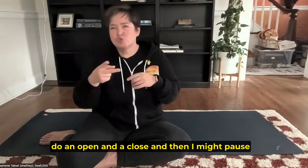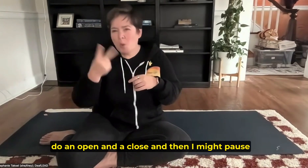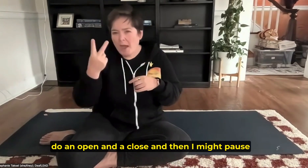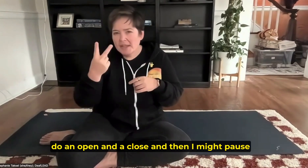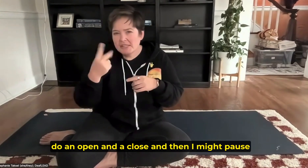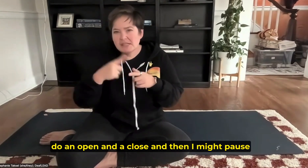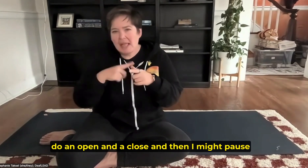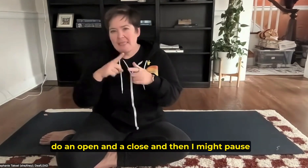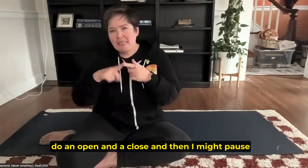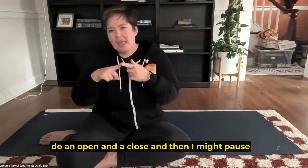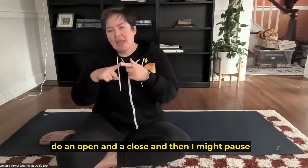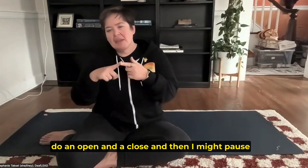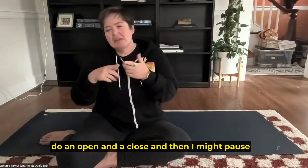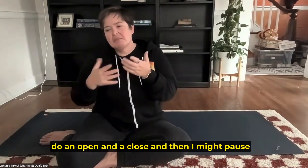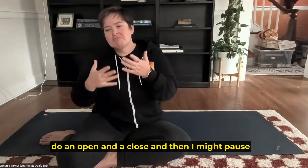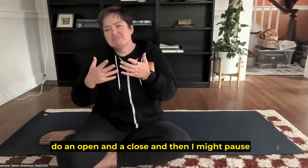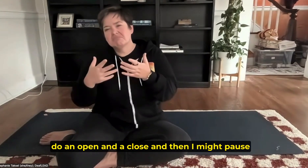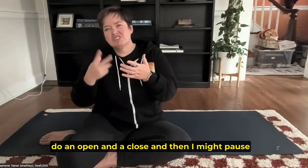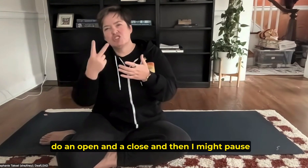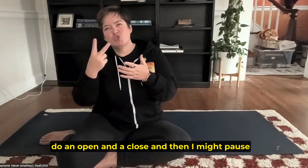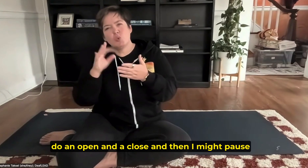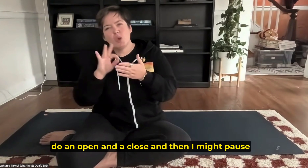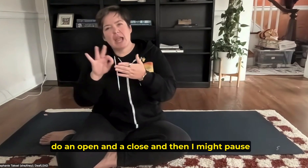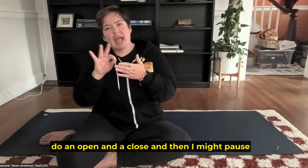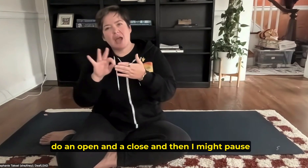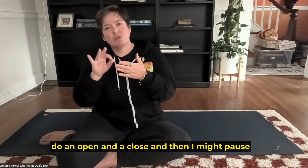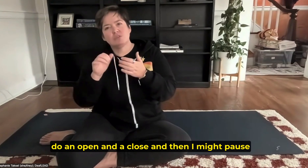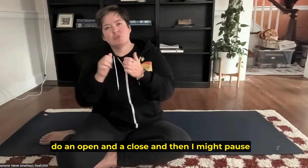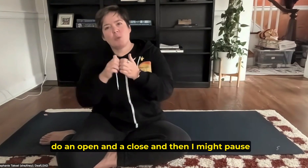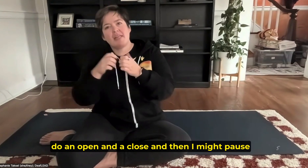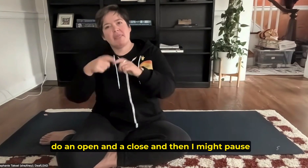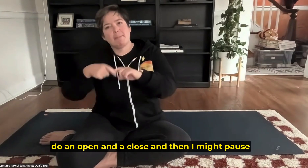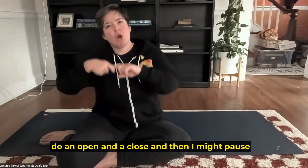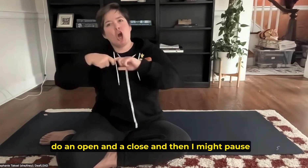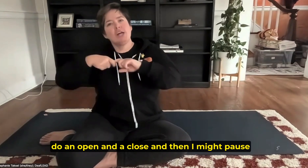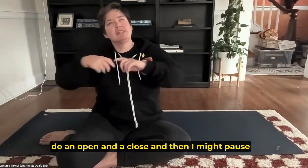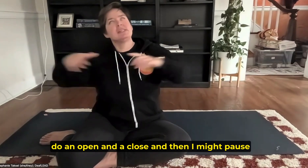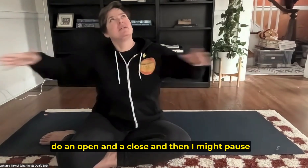do an open and a close, and then I might pause